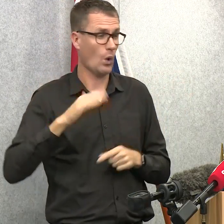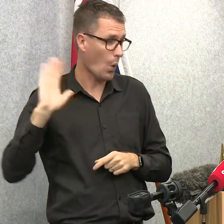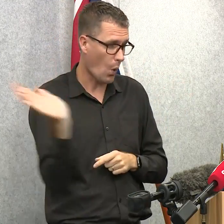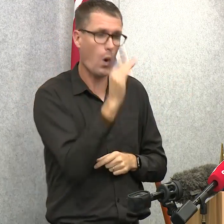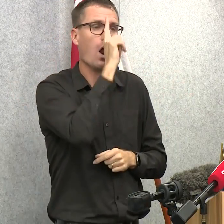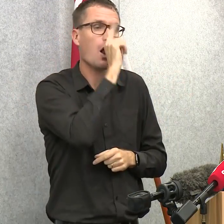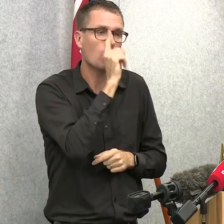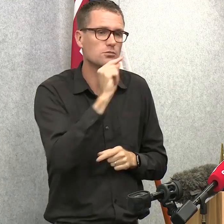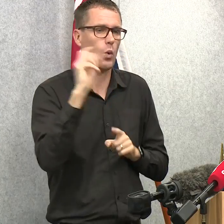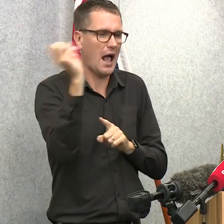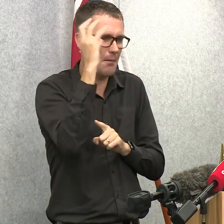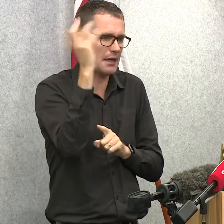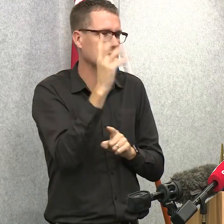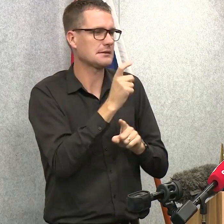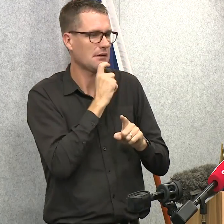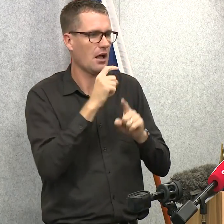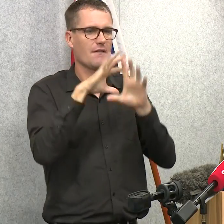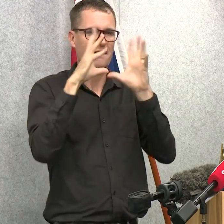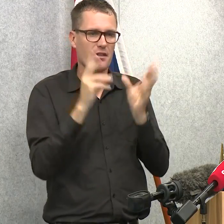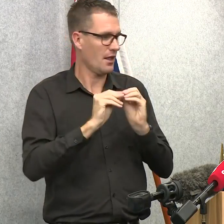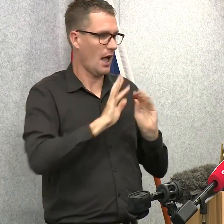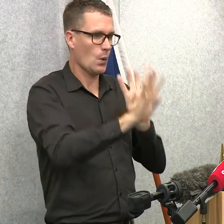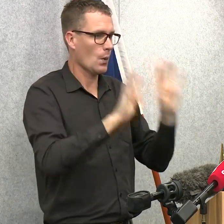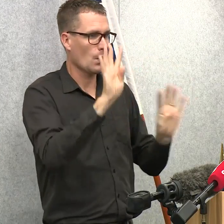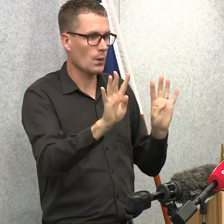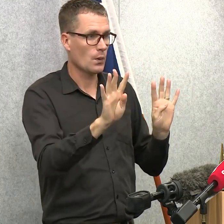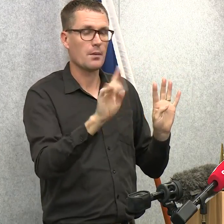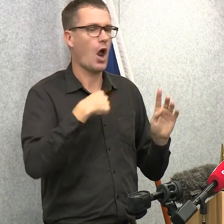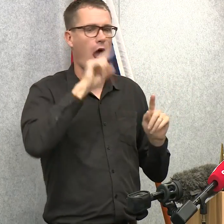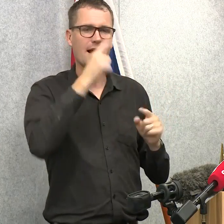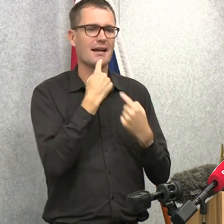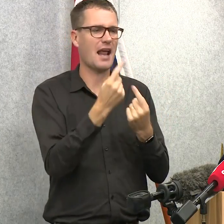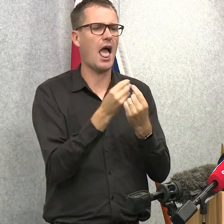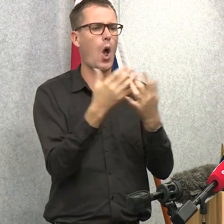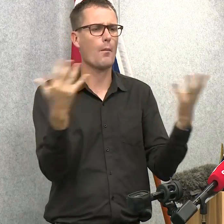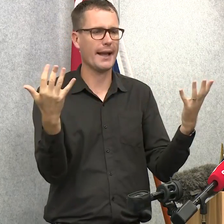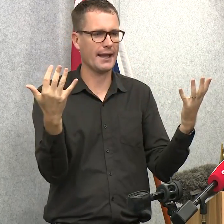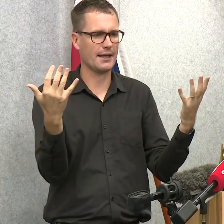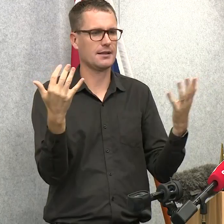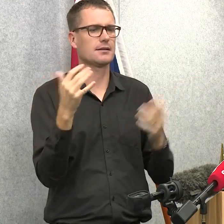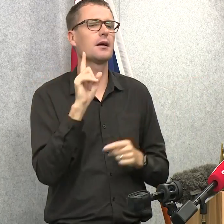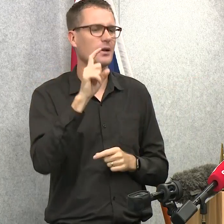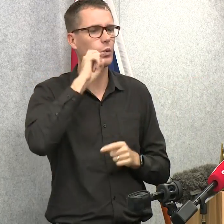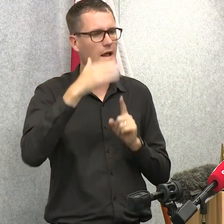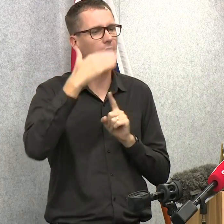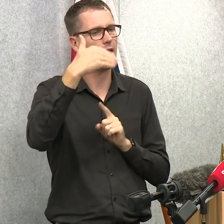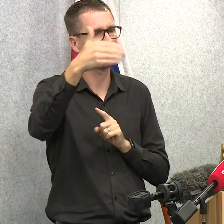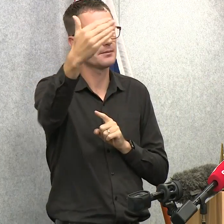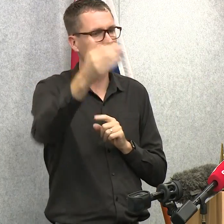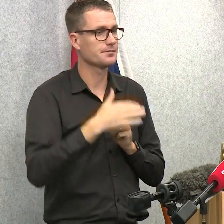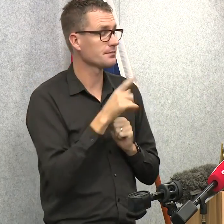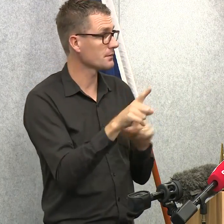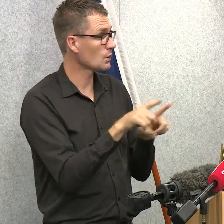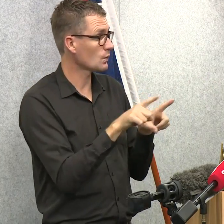deployed. Can't give you absolute numbers, but I'm sure they will be available at some point. Commissioner, on the ongoing threat issue, could I just ask, there's been a lot of